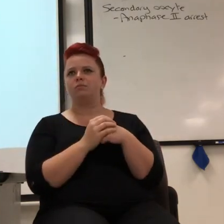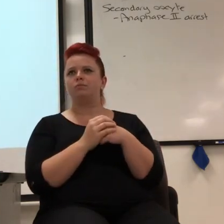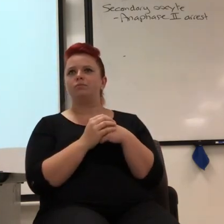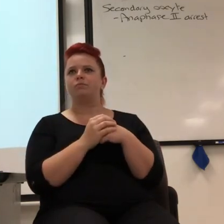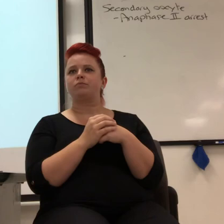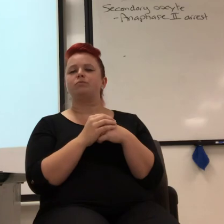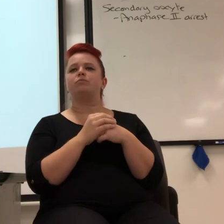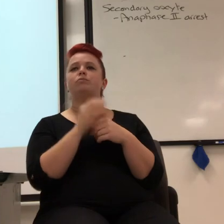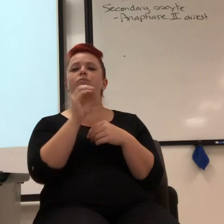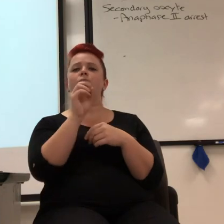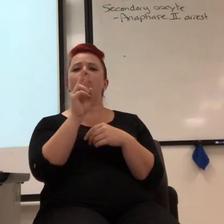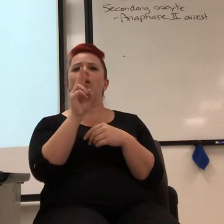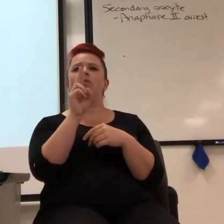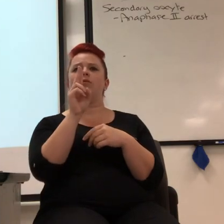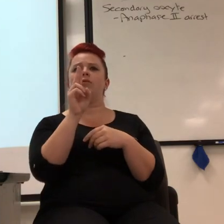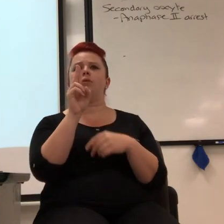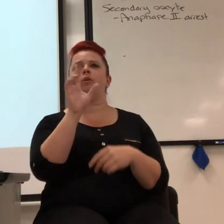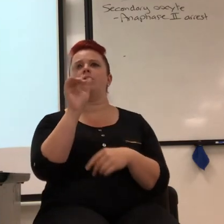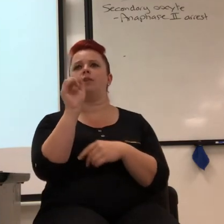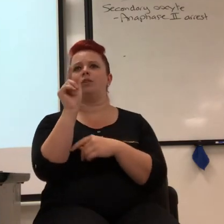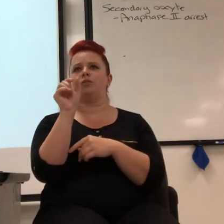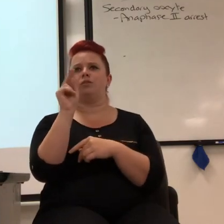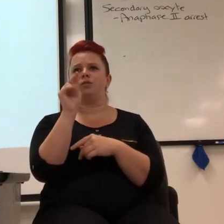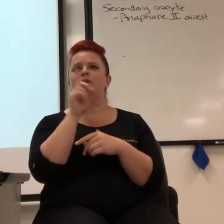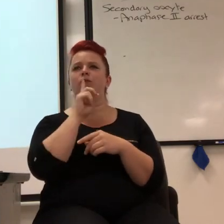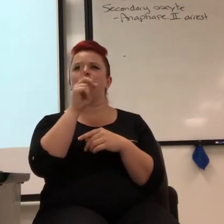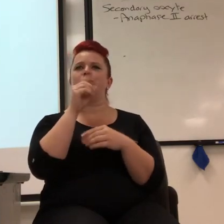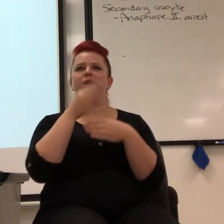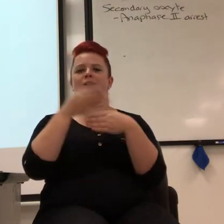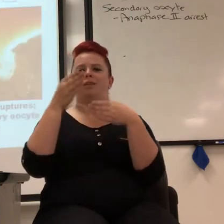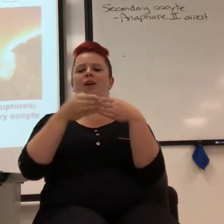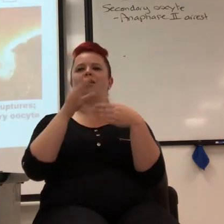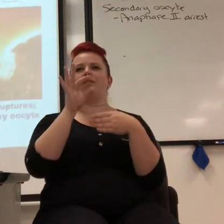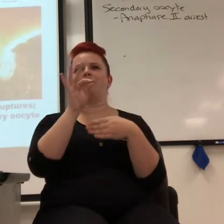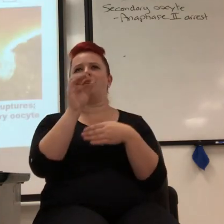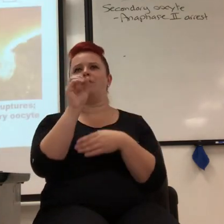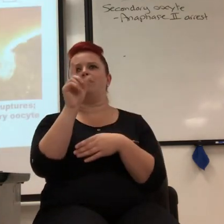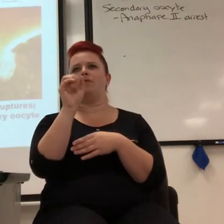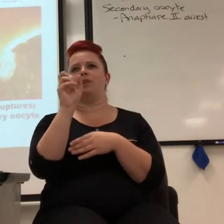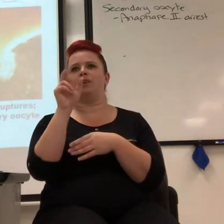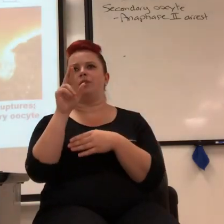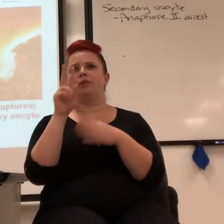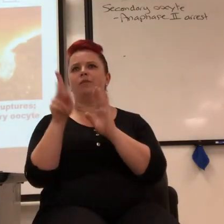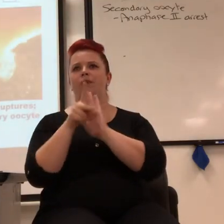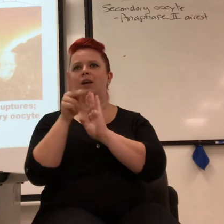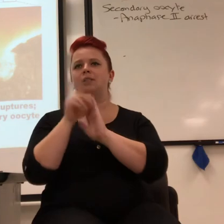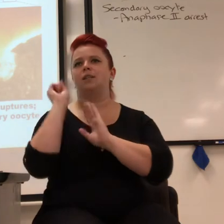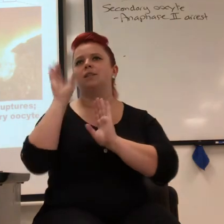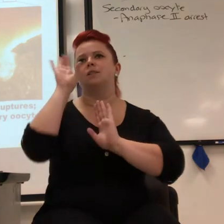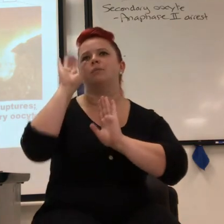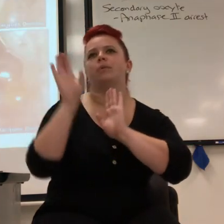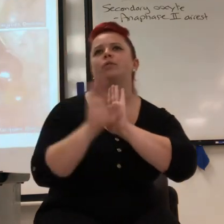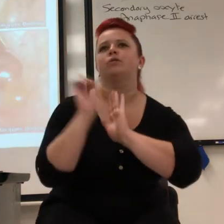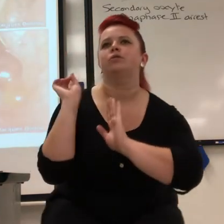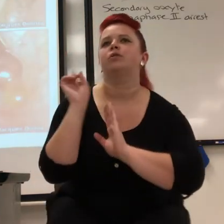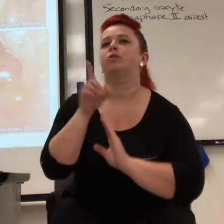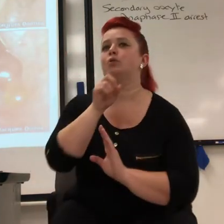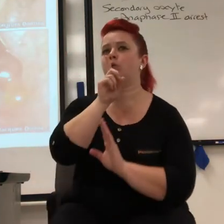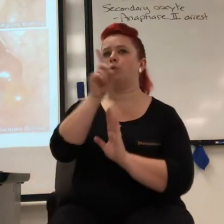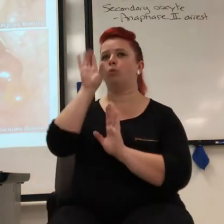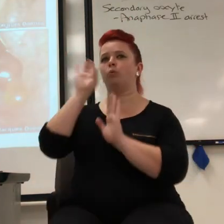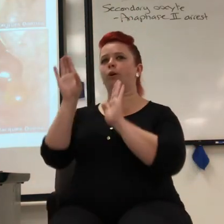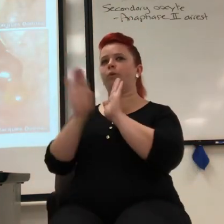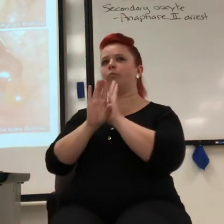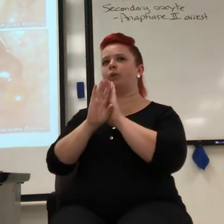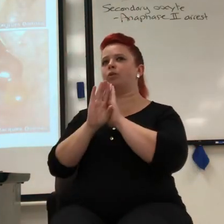So ovulation pretty much marks the end of the follicular phase. Right. Here's a picture of it there. Here's another real picture of it that